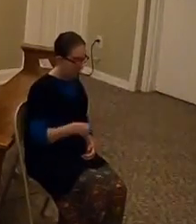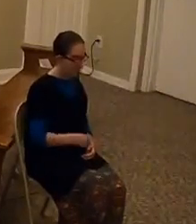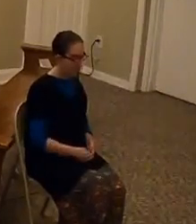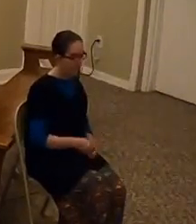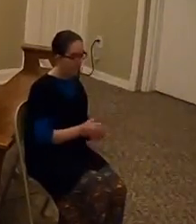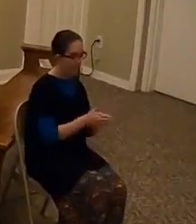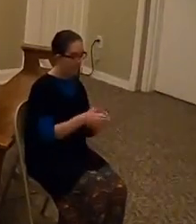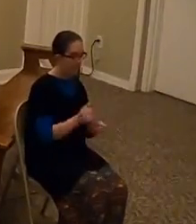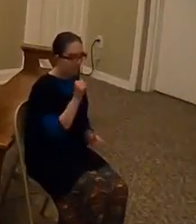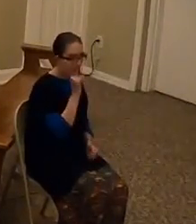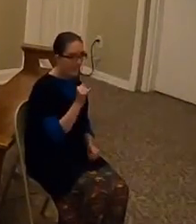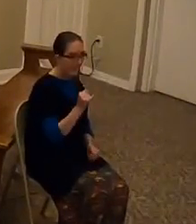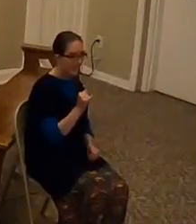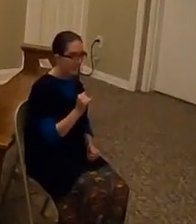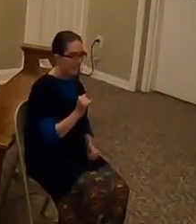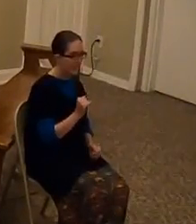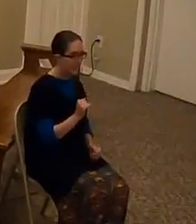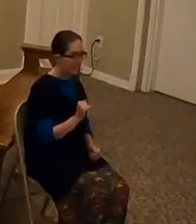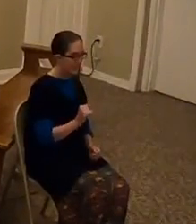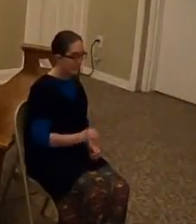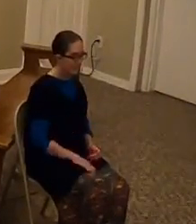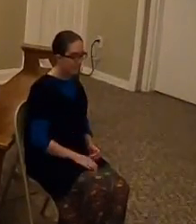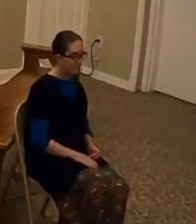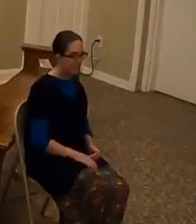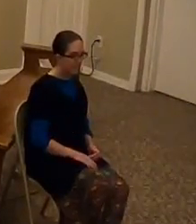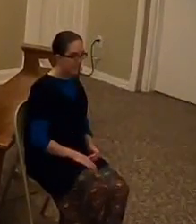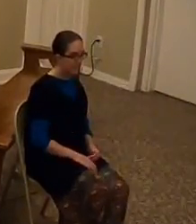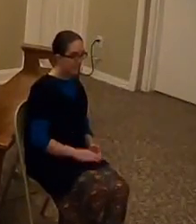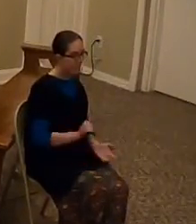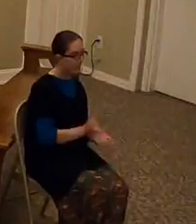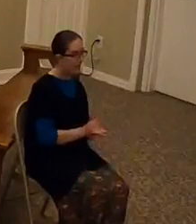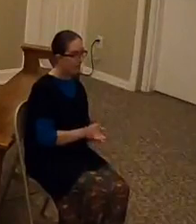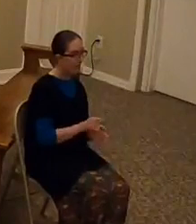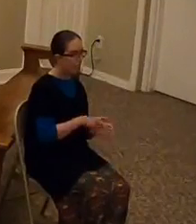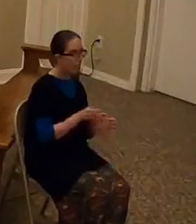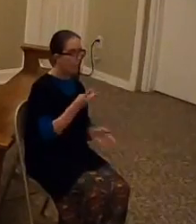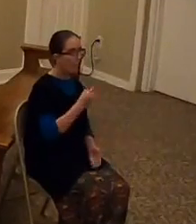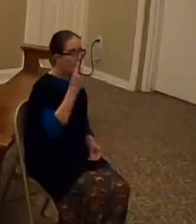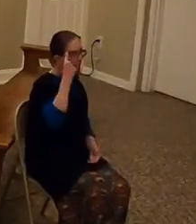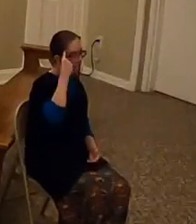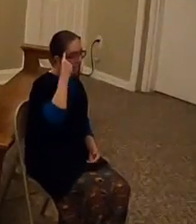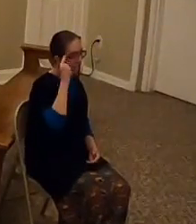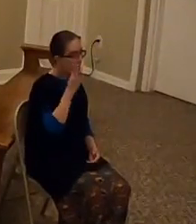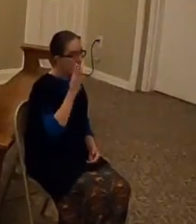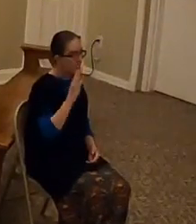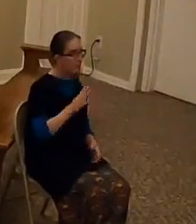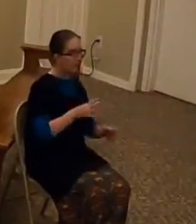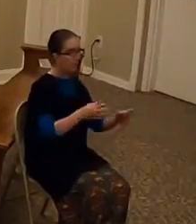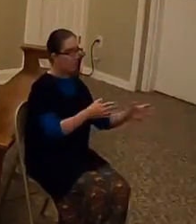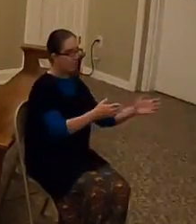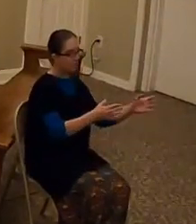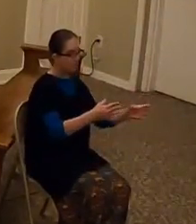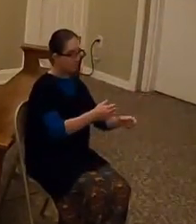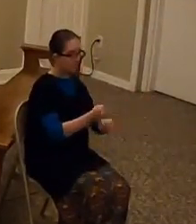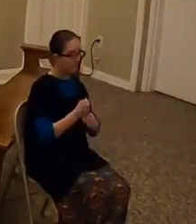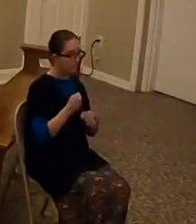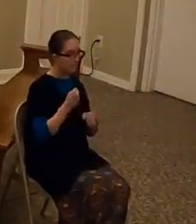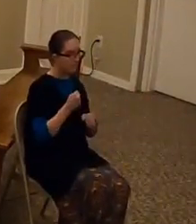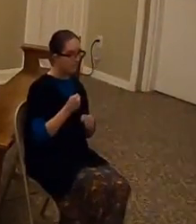know, everything is just right for Jesus." And that's what we think will get us to heaven.